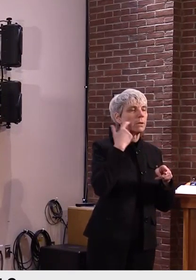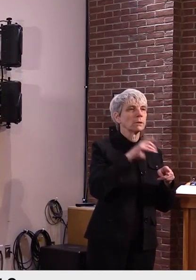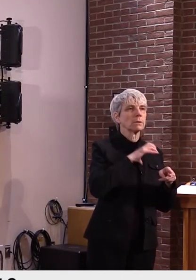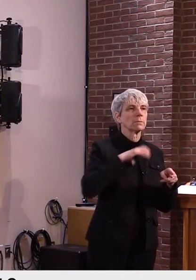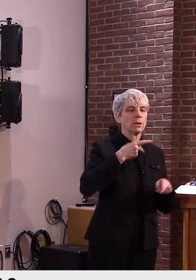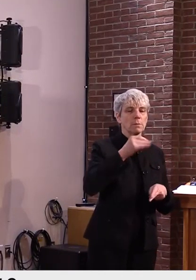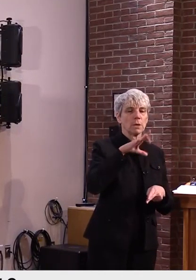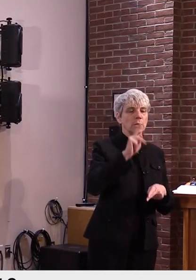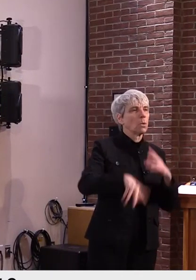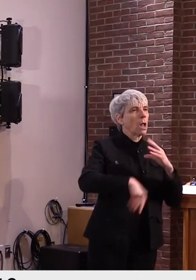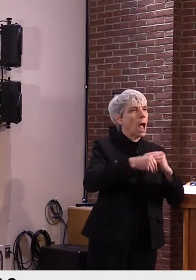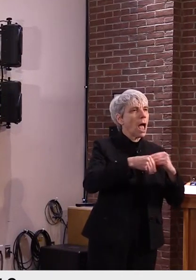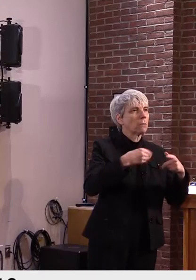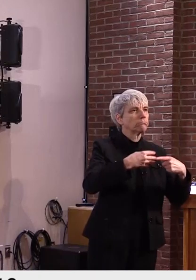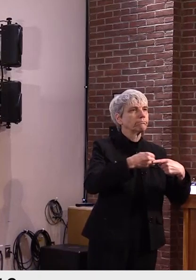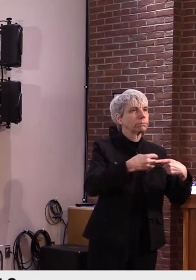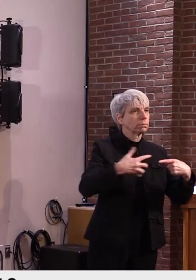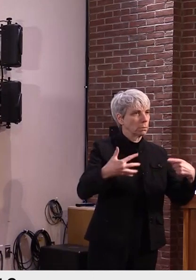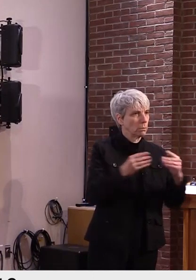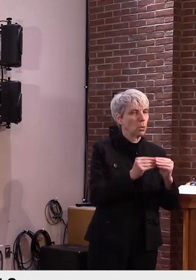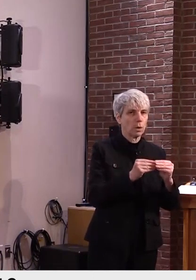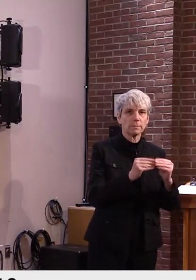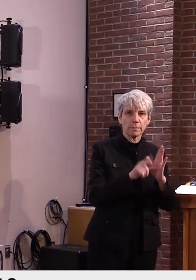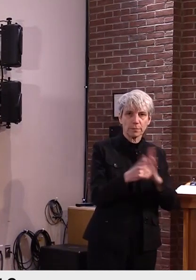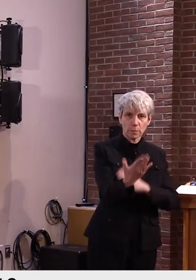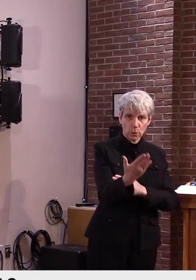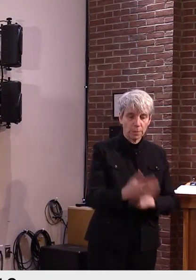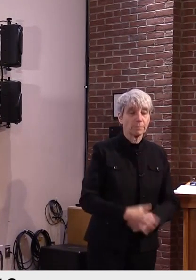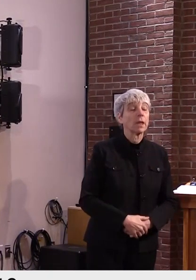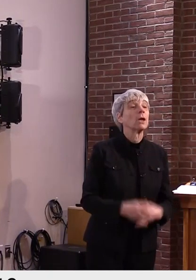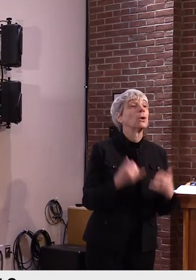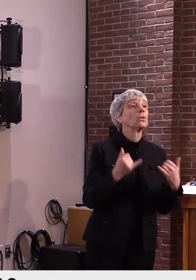morning. But as of today, we are at